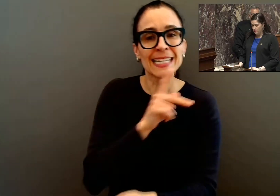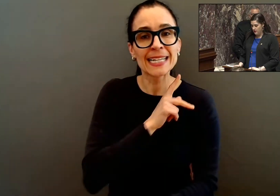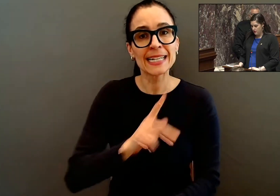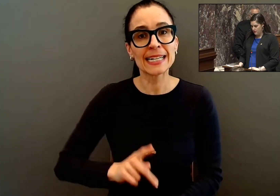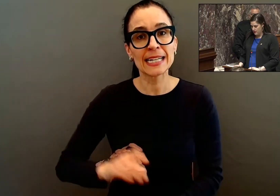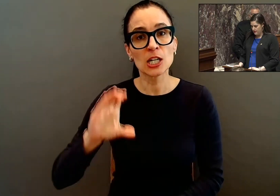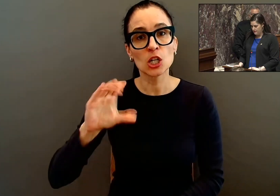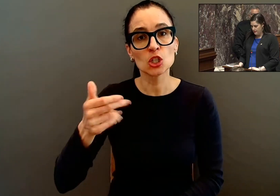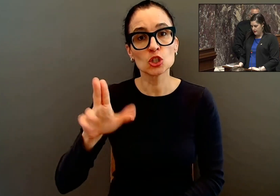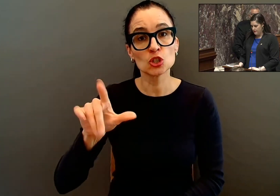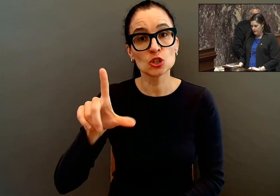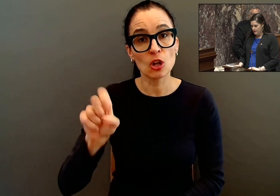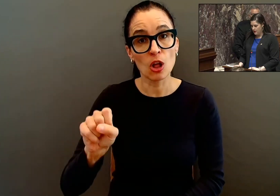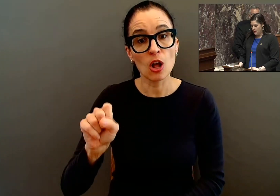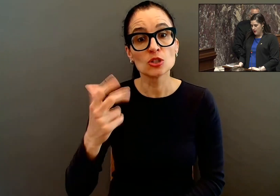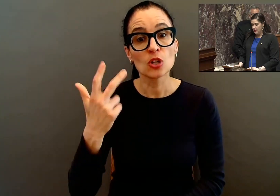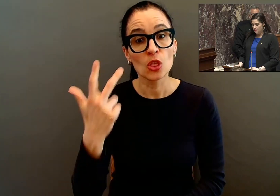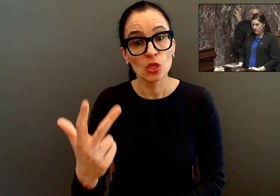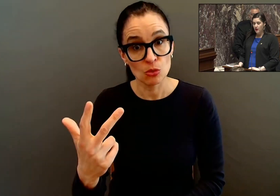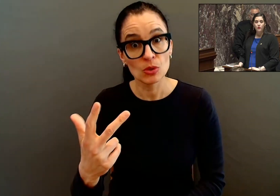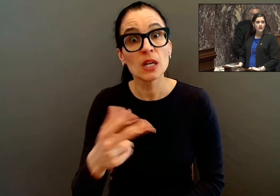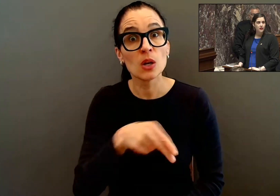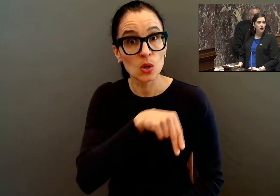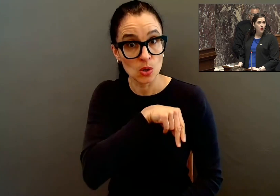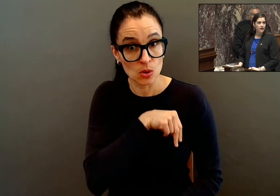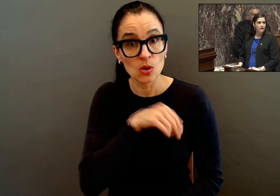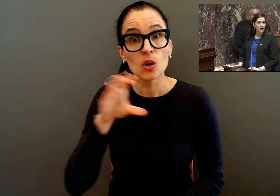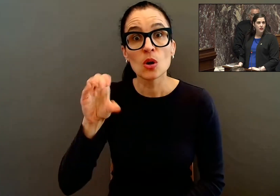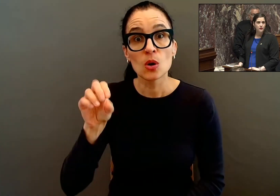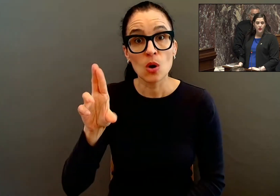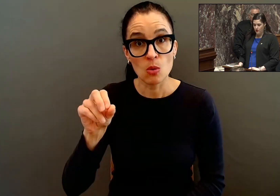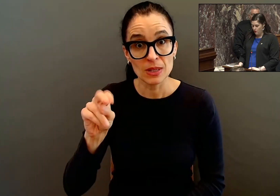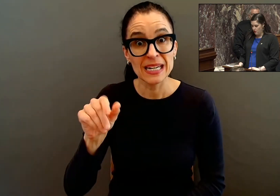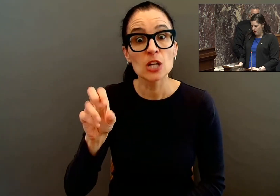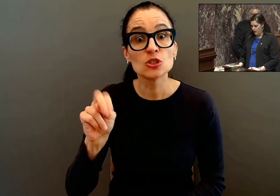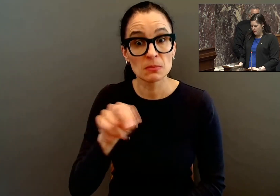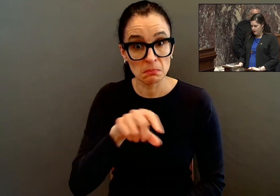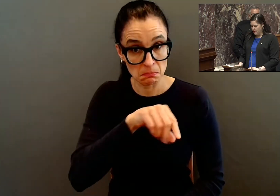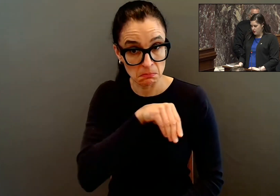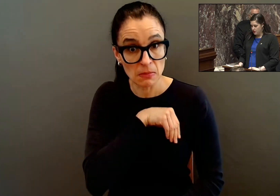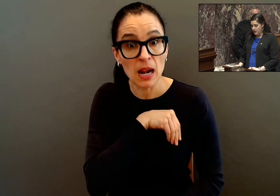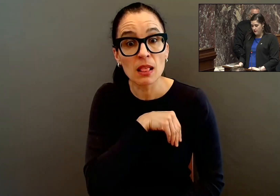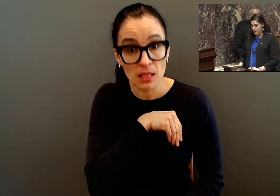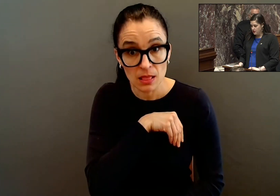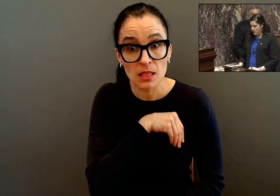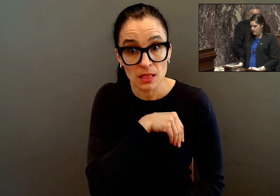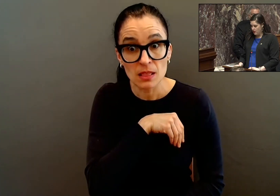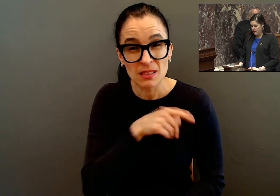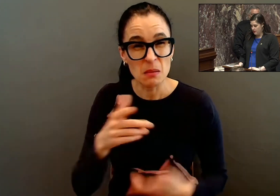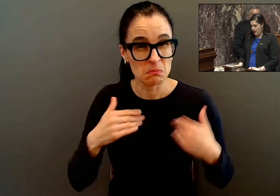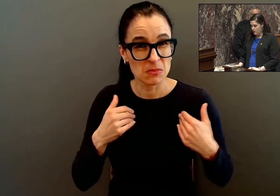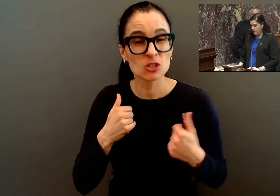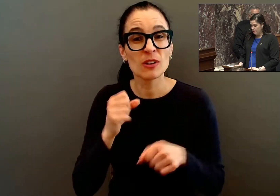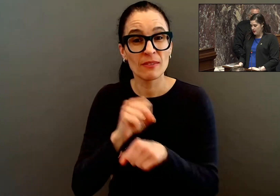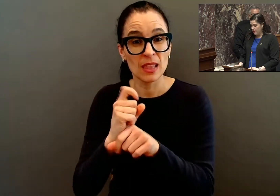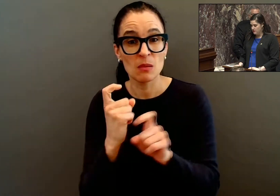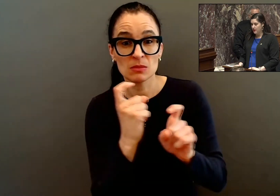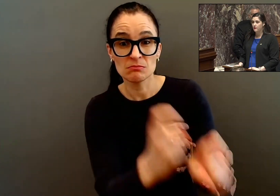union within her community. Kim's smile was actually quite infectious for anyone who knew her. She never stopped talking about how we can make lives better